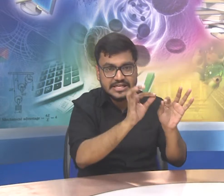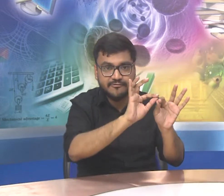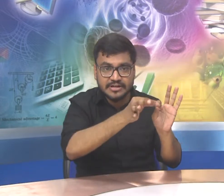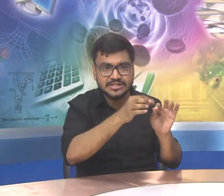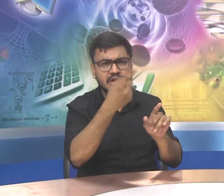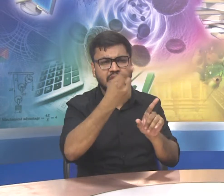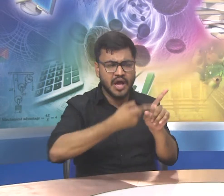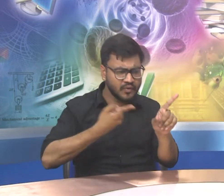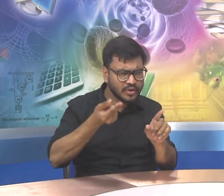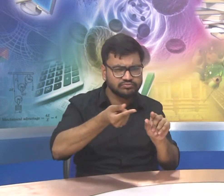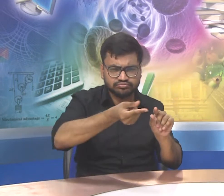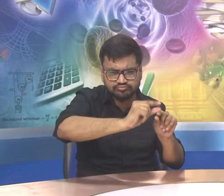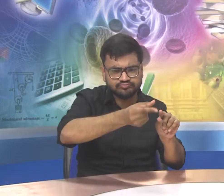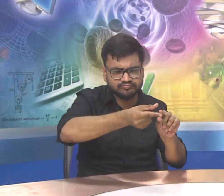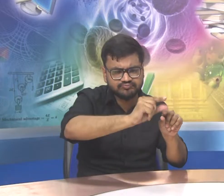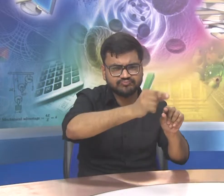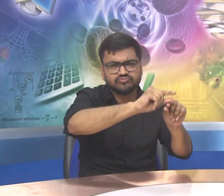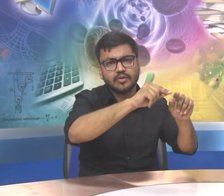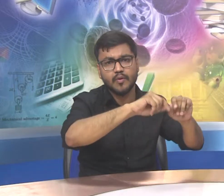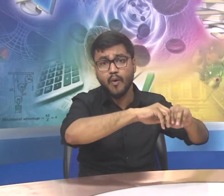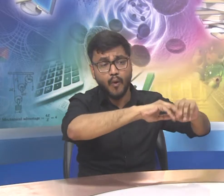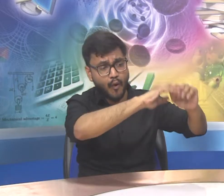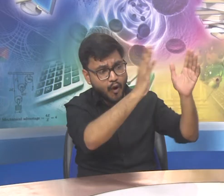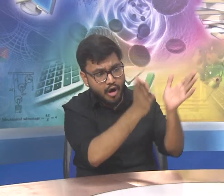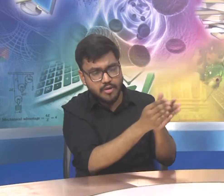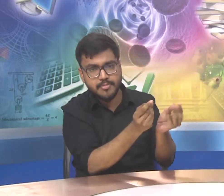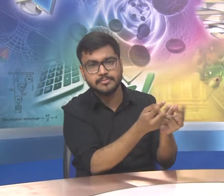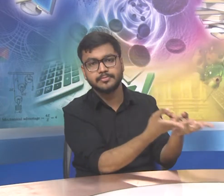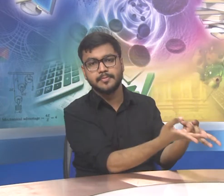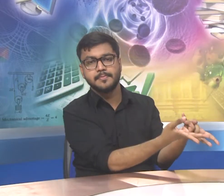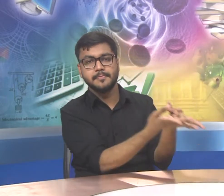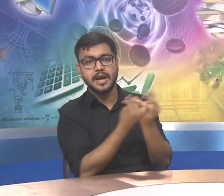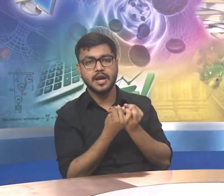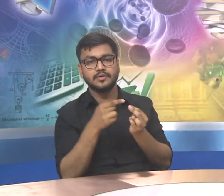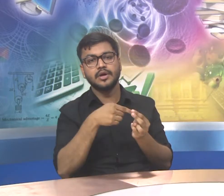amount once in a month for a certain period.